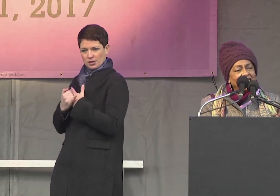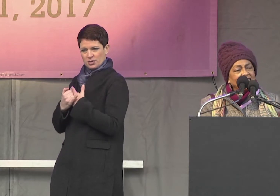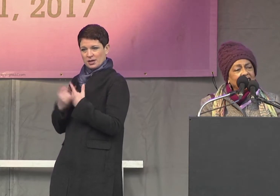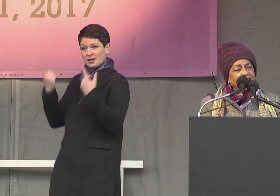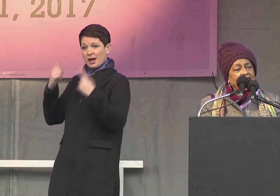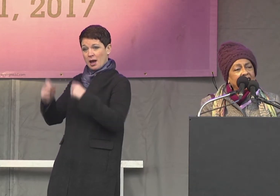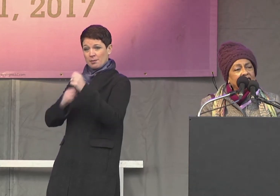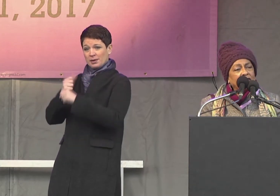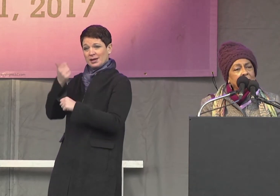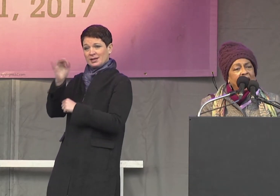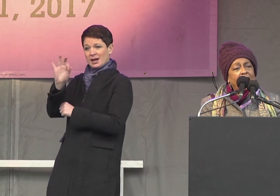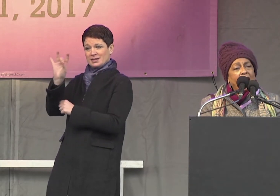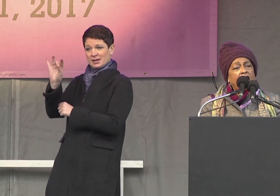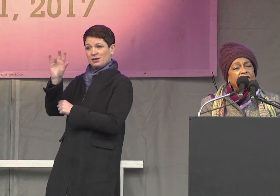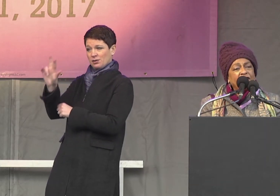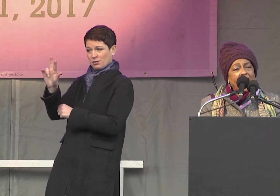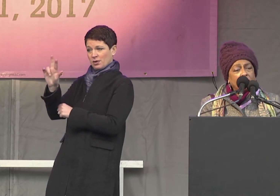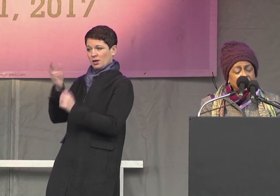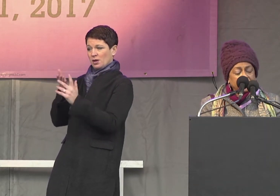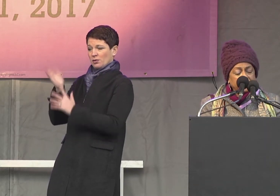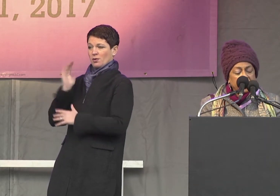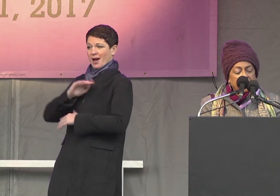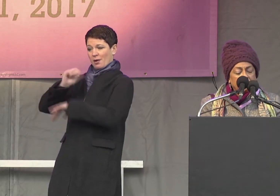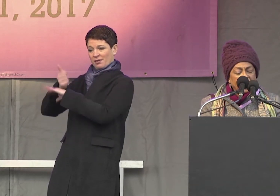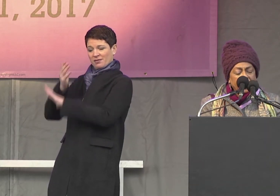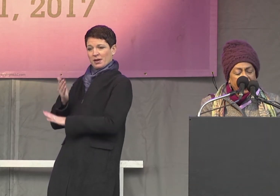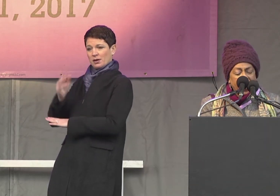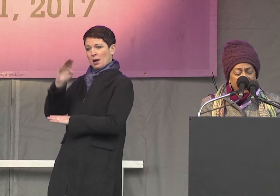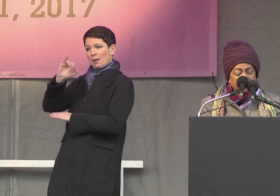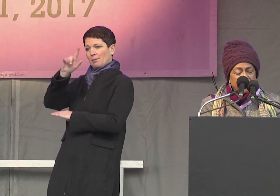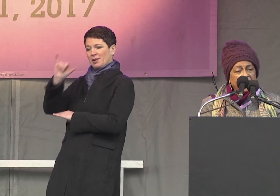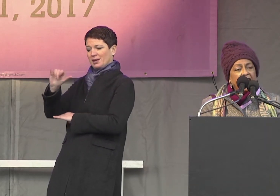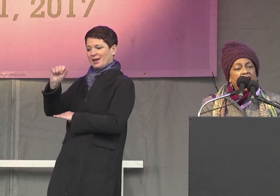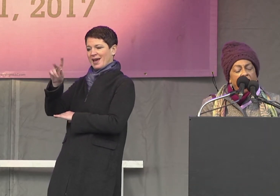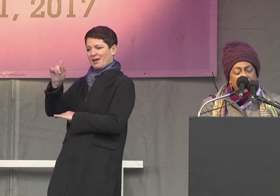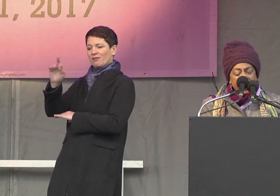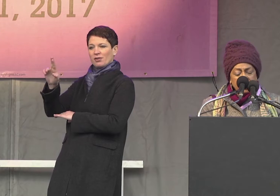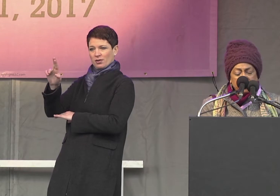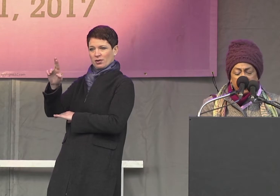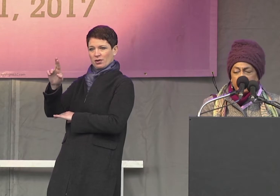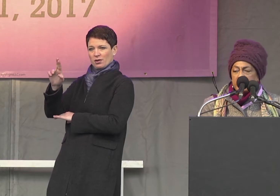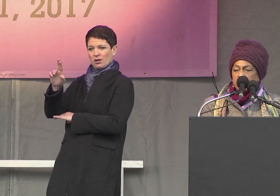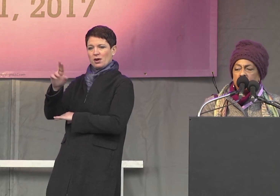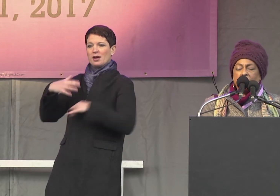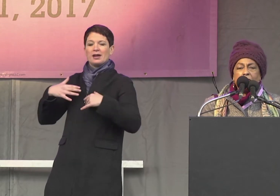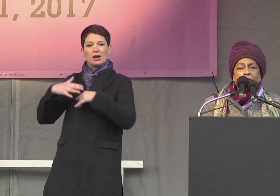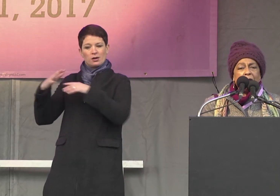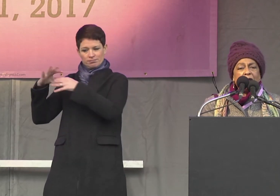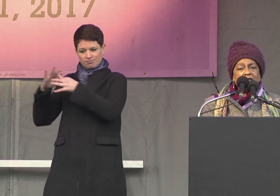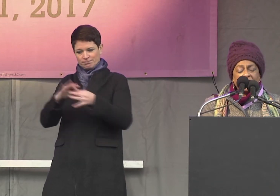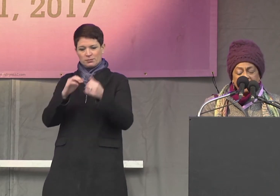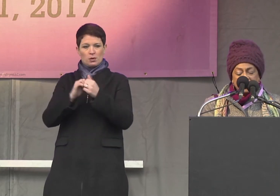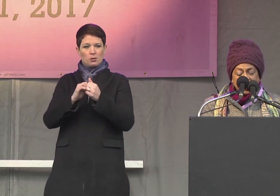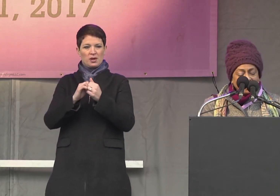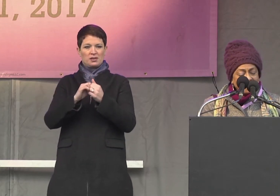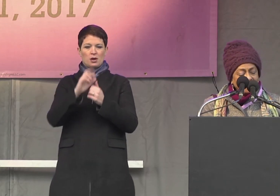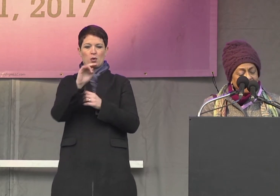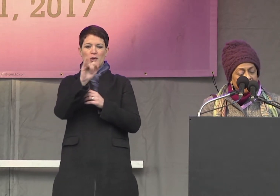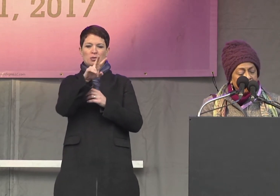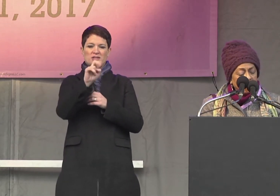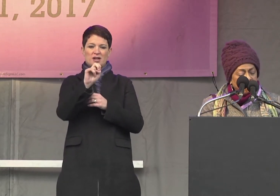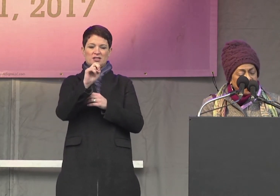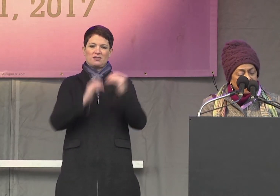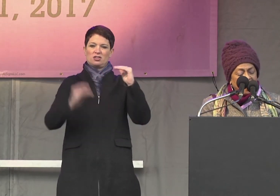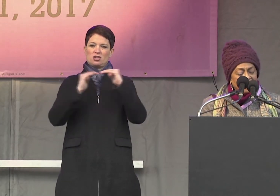in 1983 by our founder, Billy Avery, are integrated into the reproductive